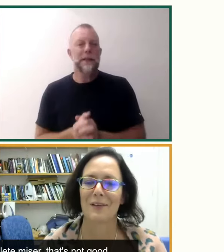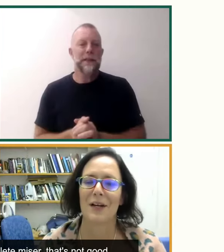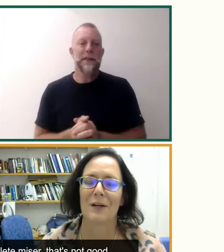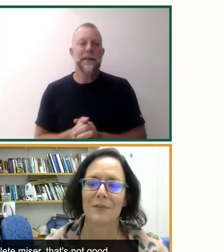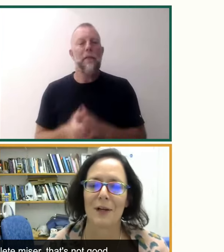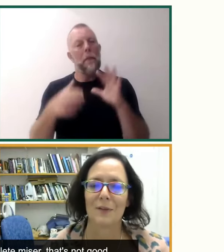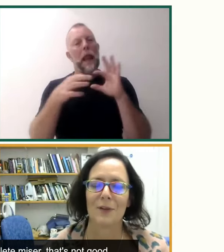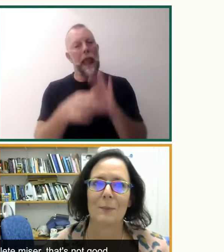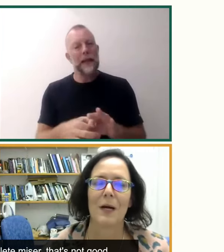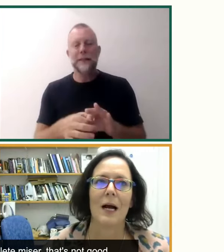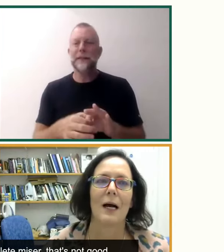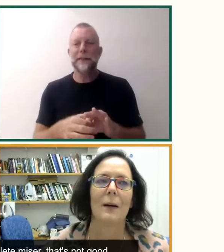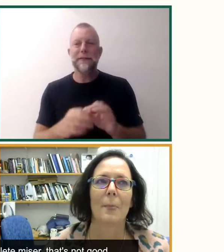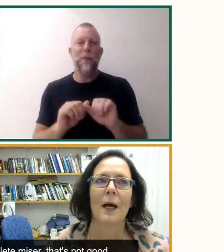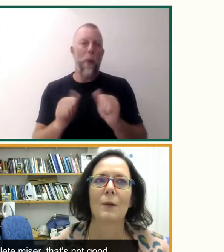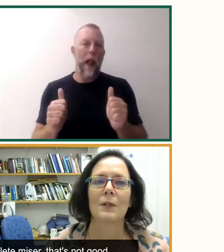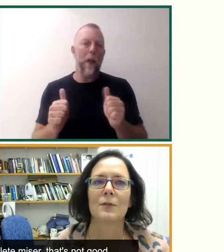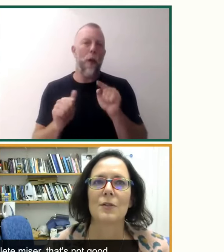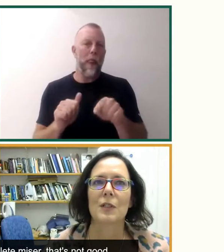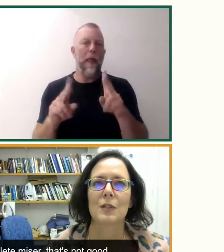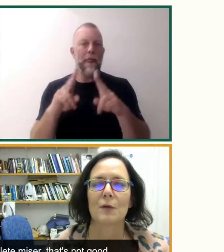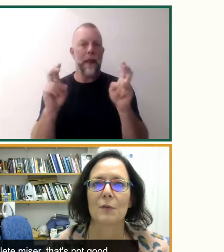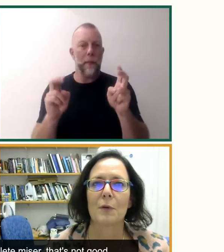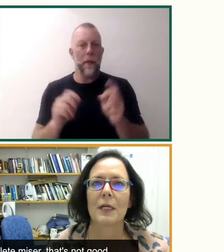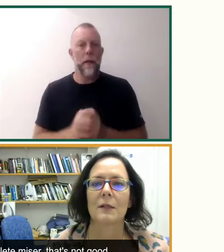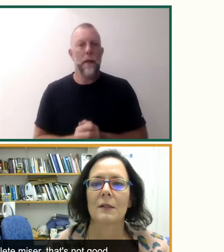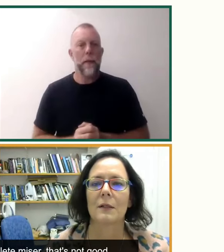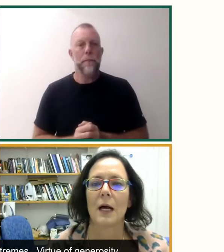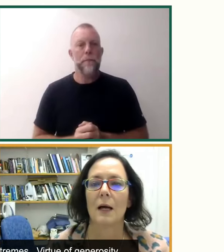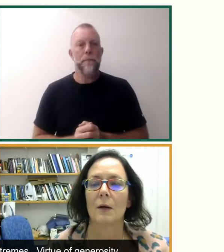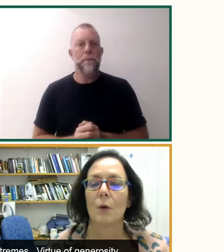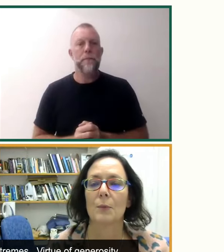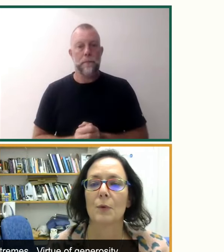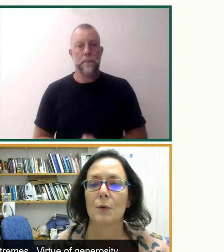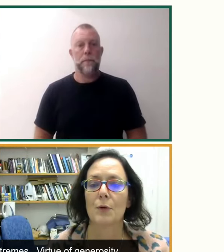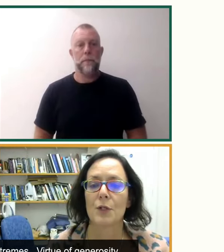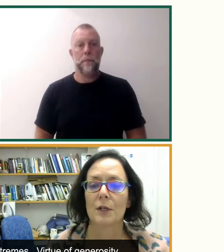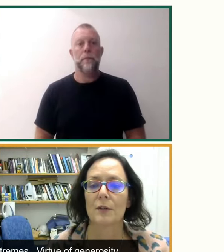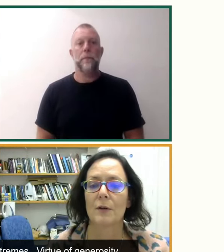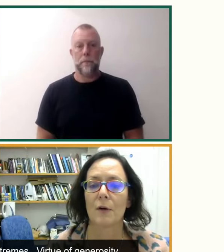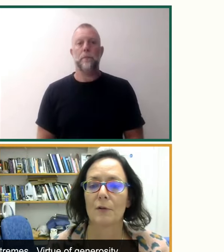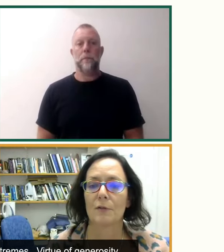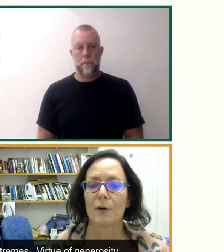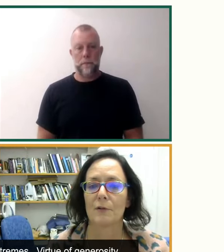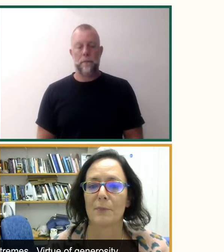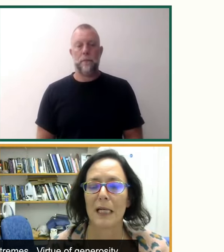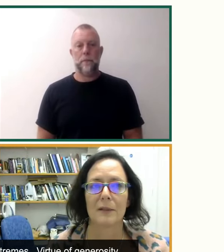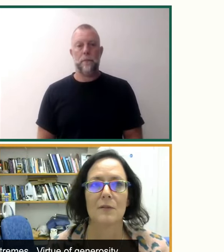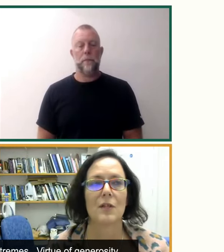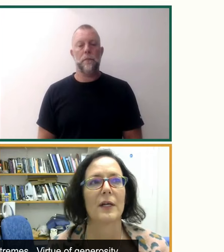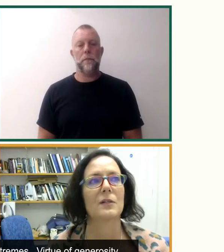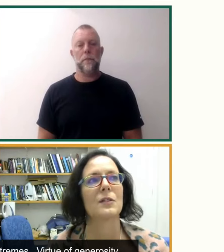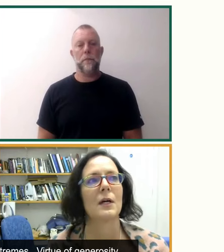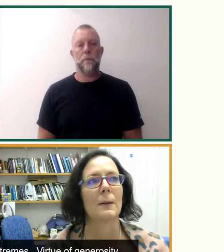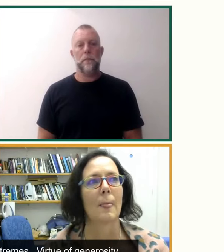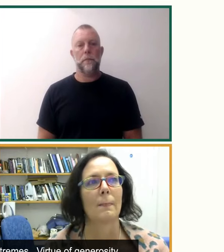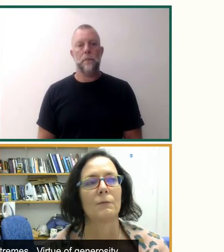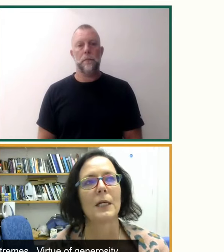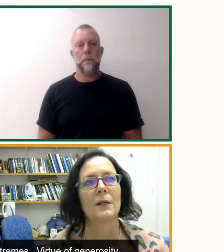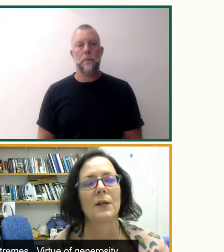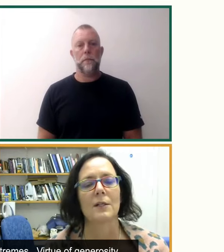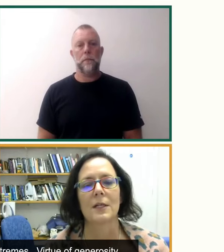tie in with that theme. I wanted to just throw in one more notion of balance, and